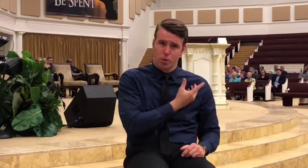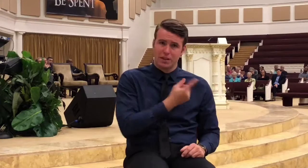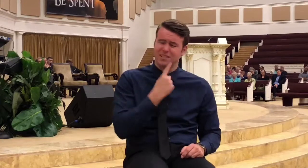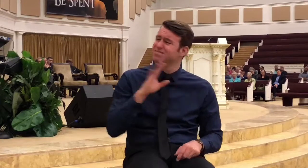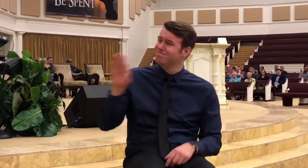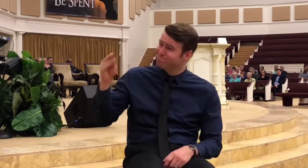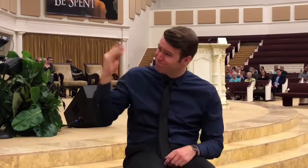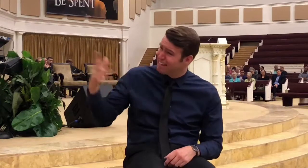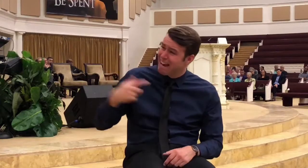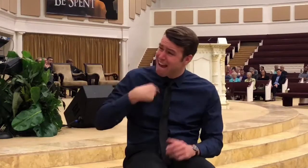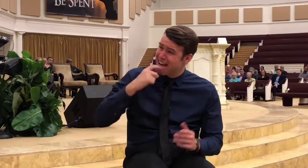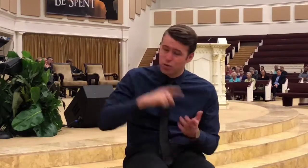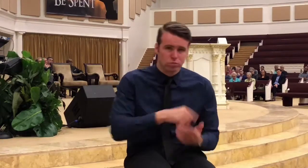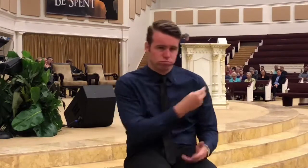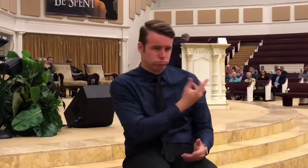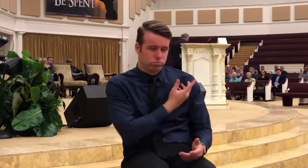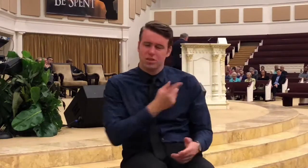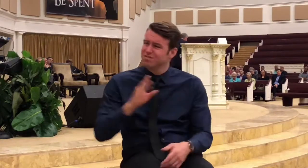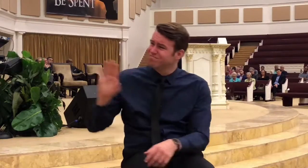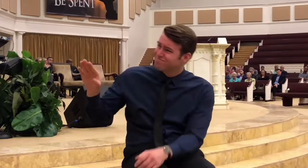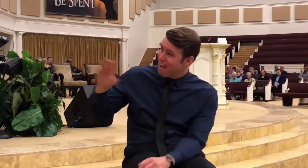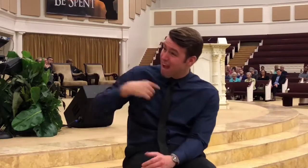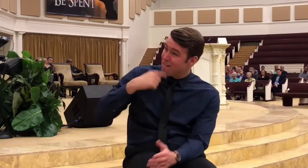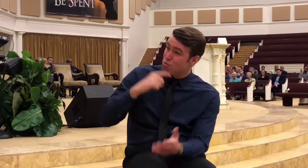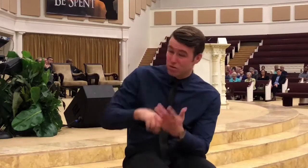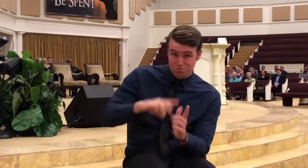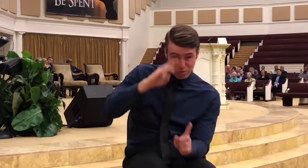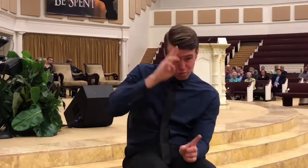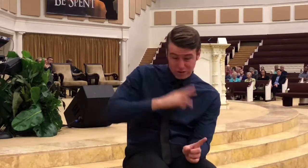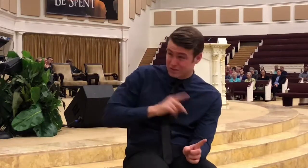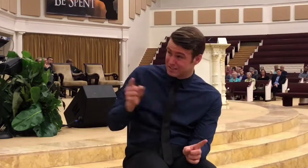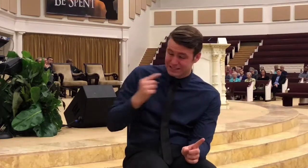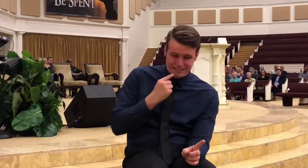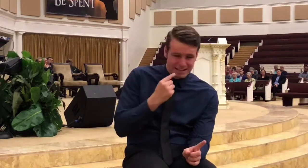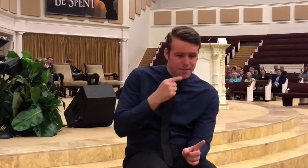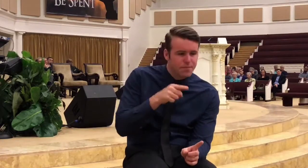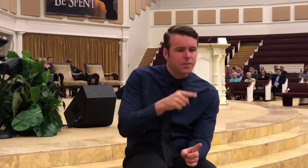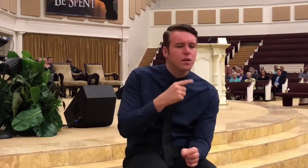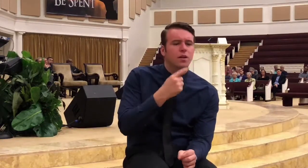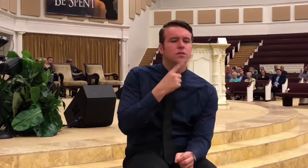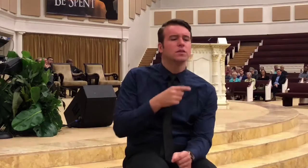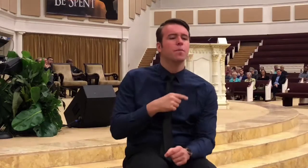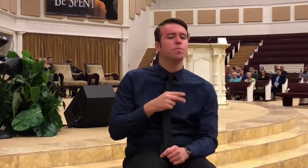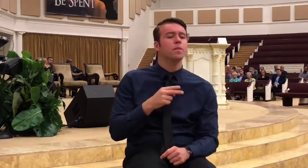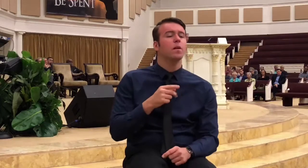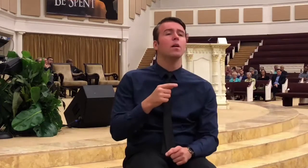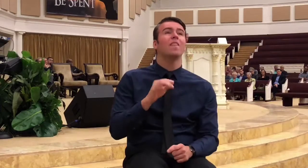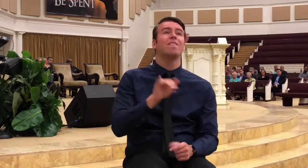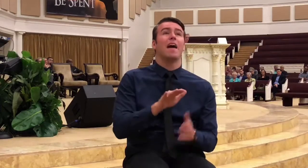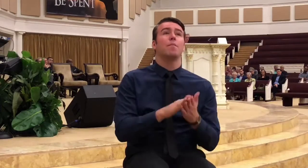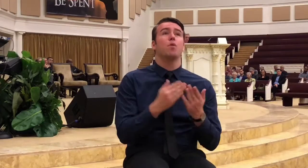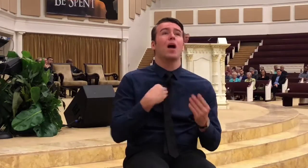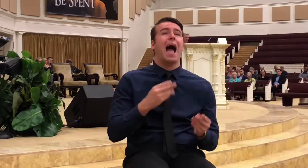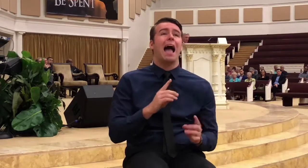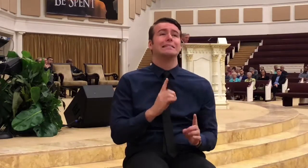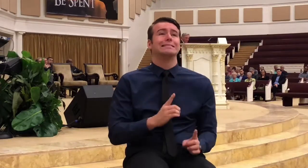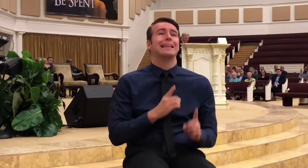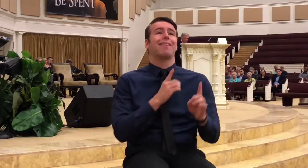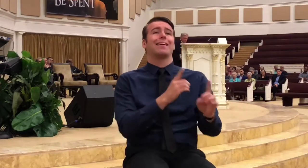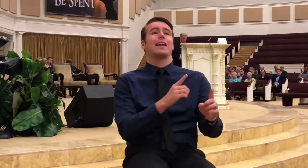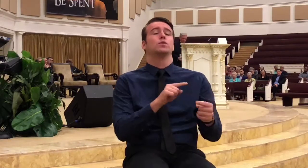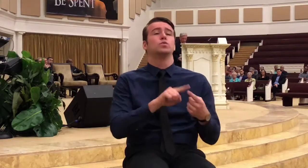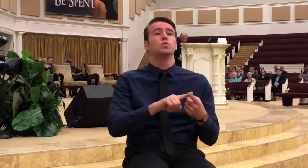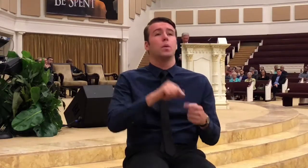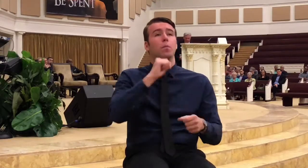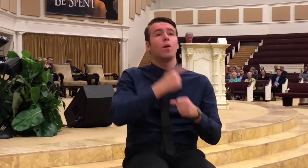said, I noticed in there that Brother Wilson said that he dedicated that book to